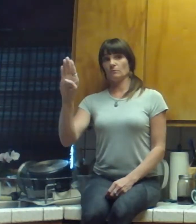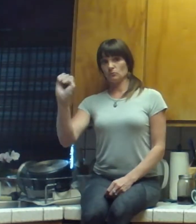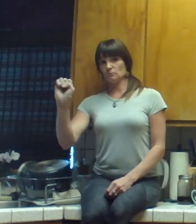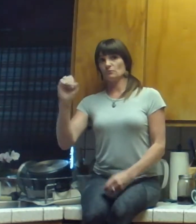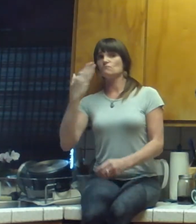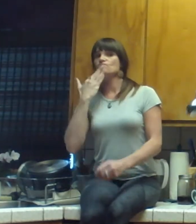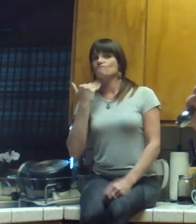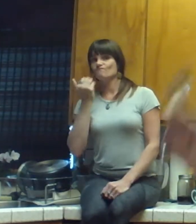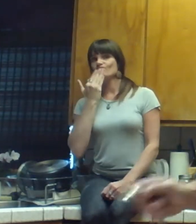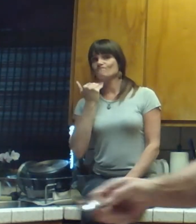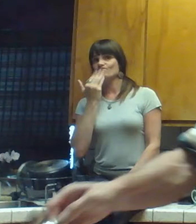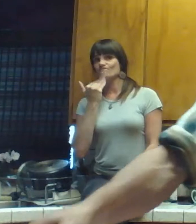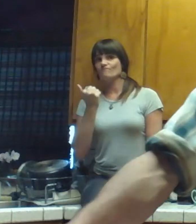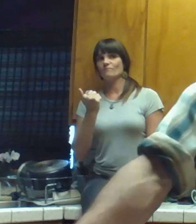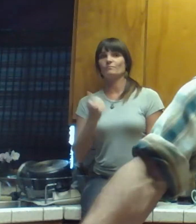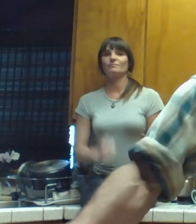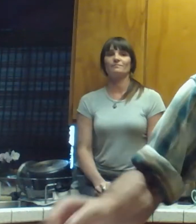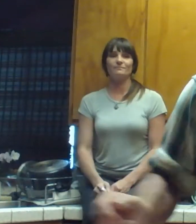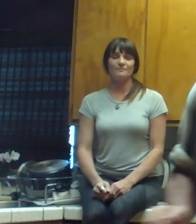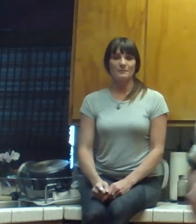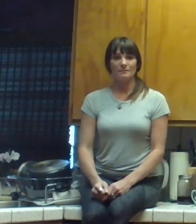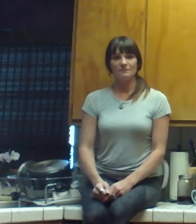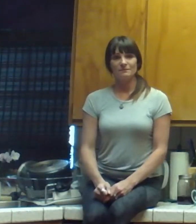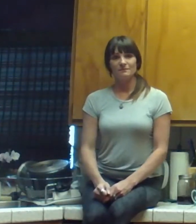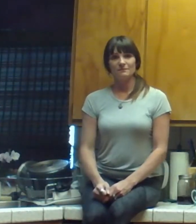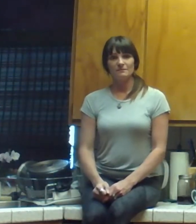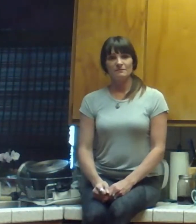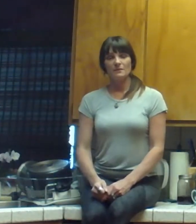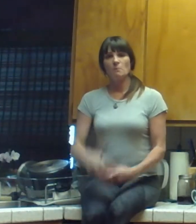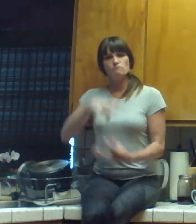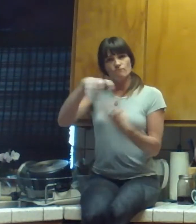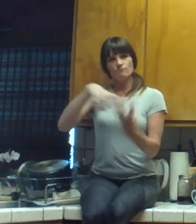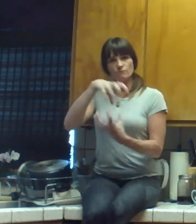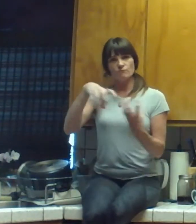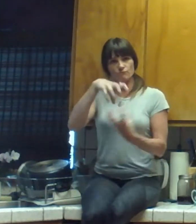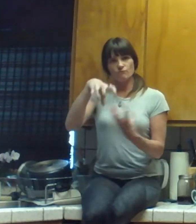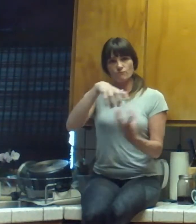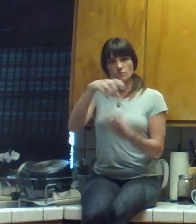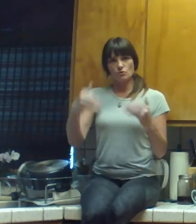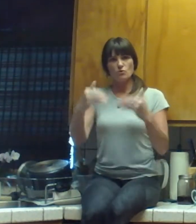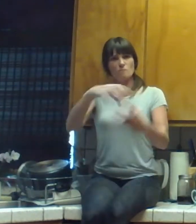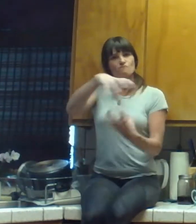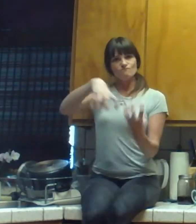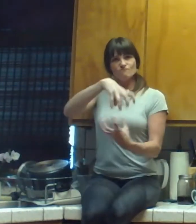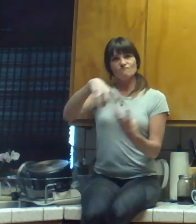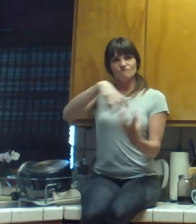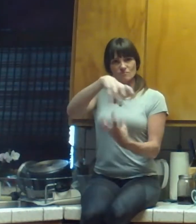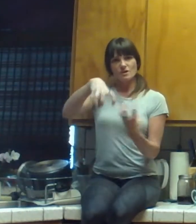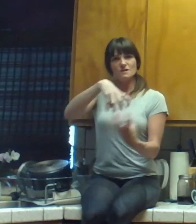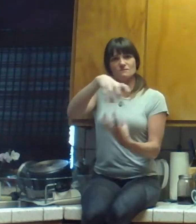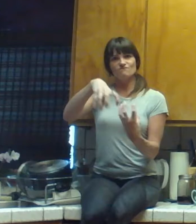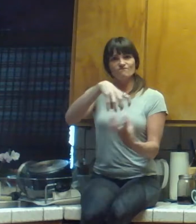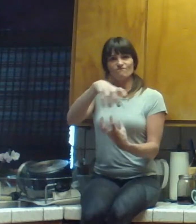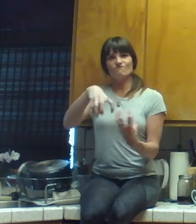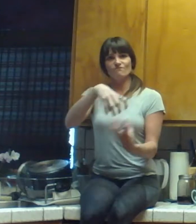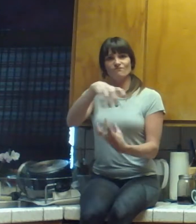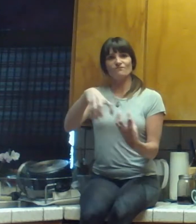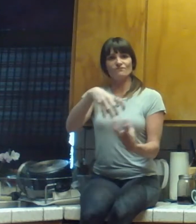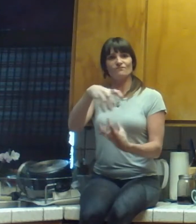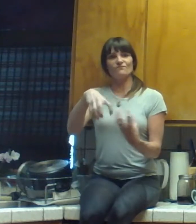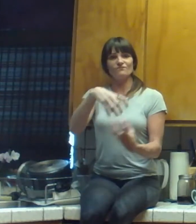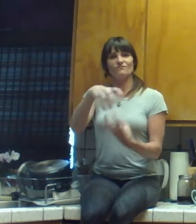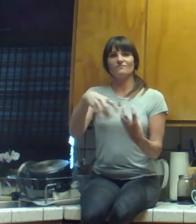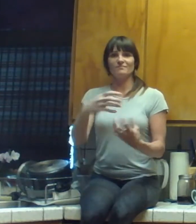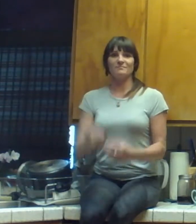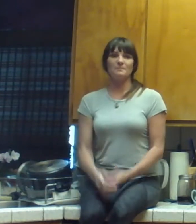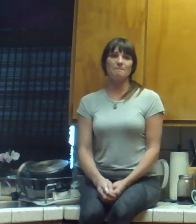that. And then you mix it up. Get your hands dirty with this, making bread. It's kind of